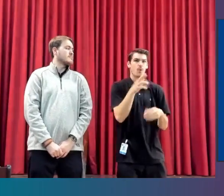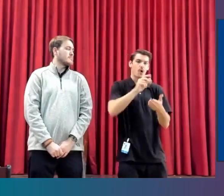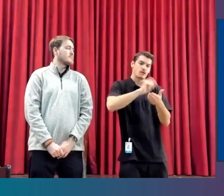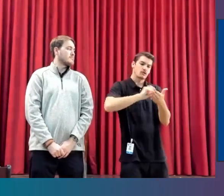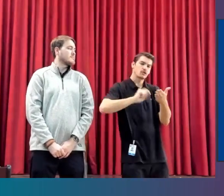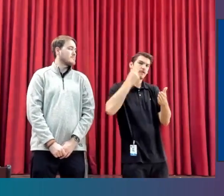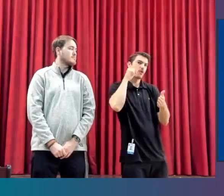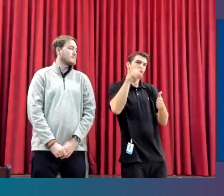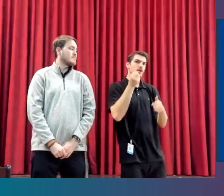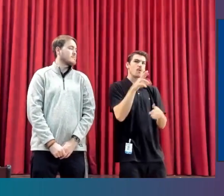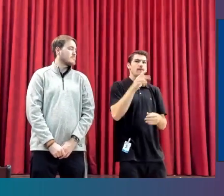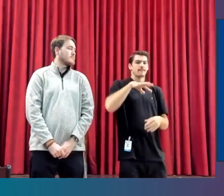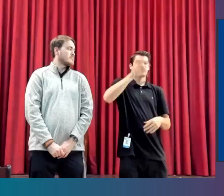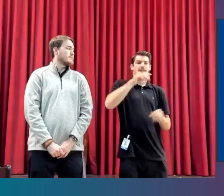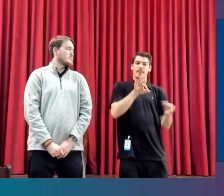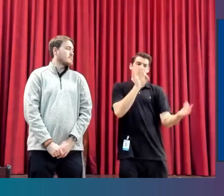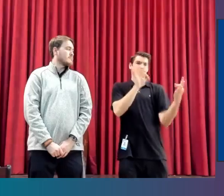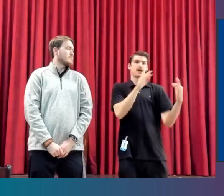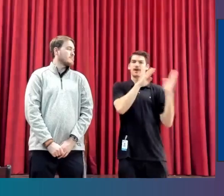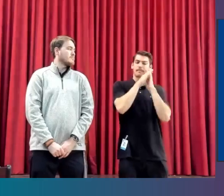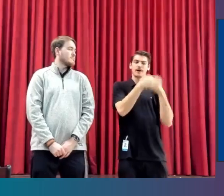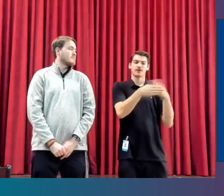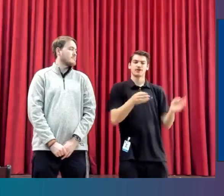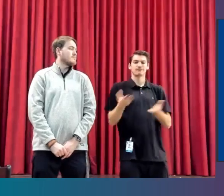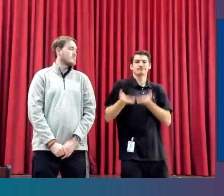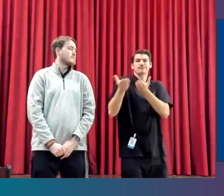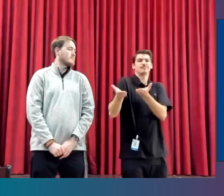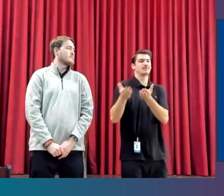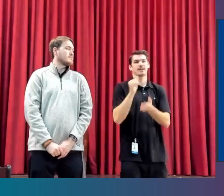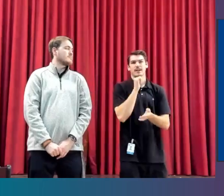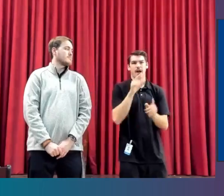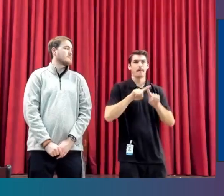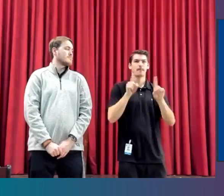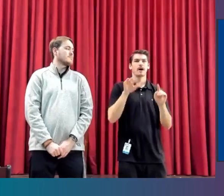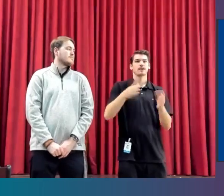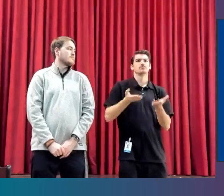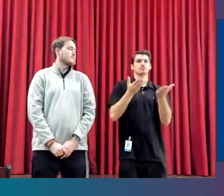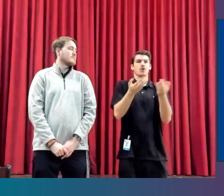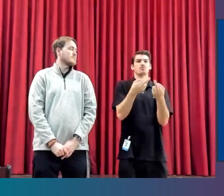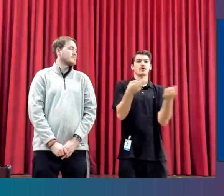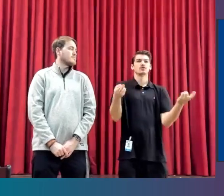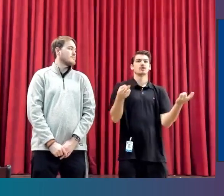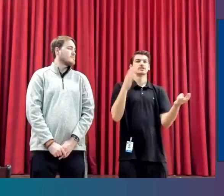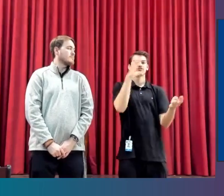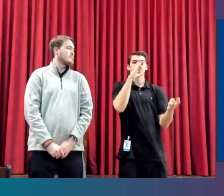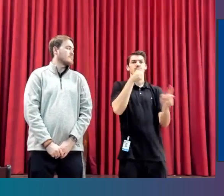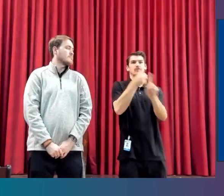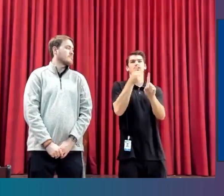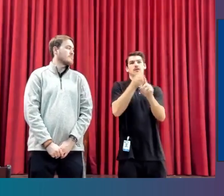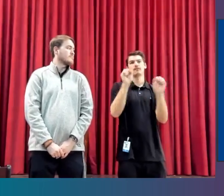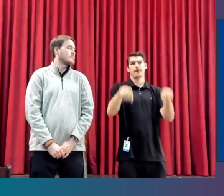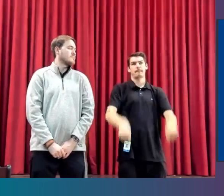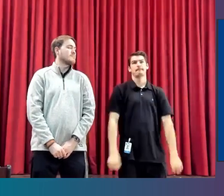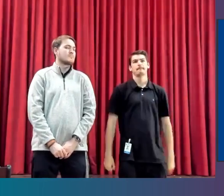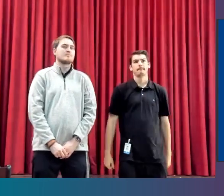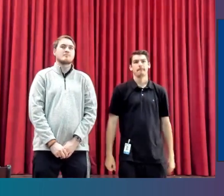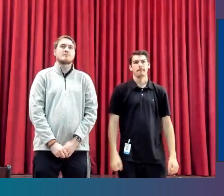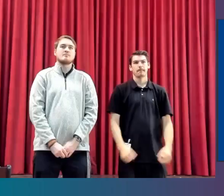look for the perfect bedroom, right? But they can give you some resources to start that search.